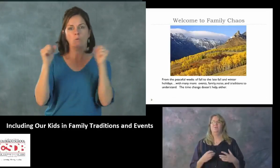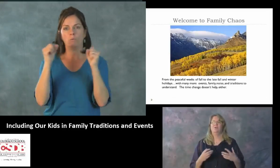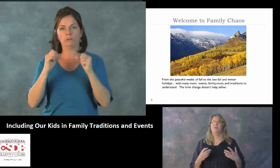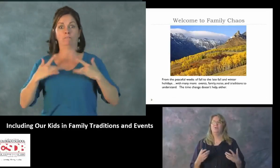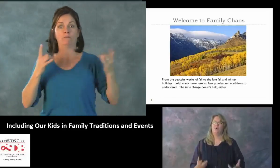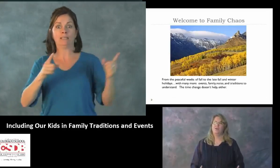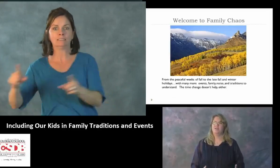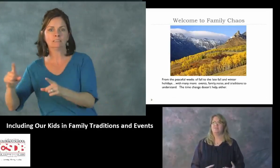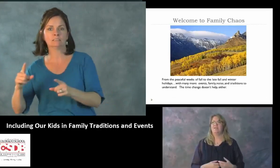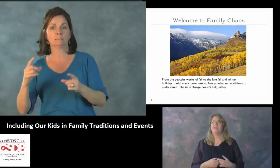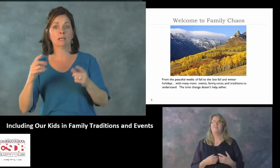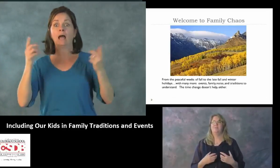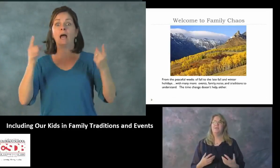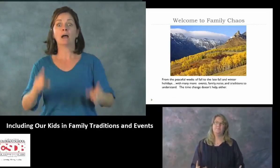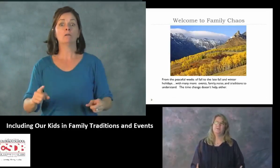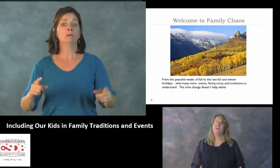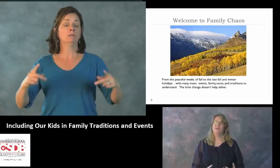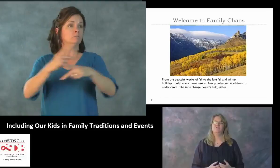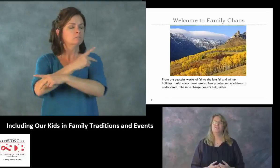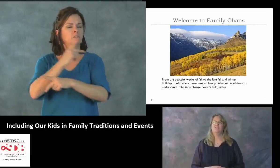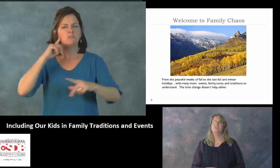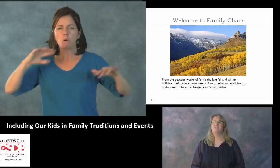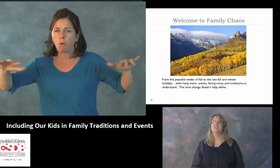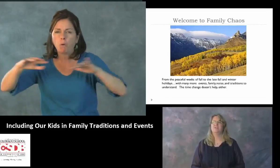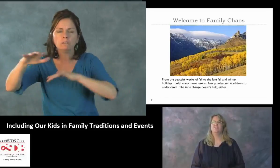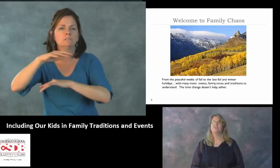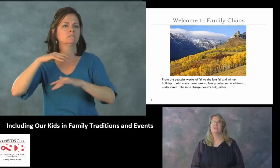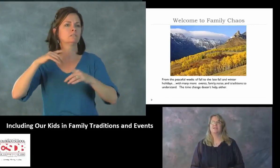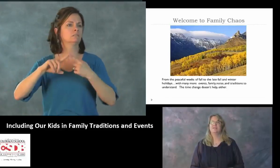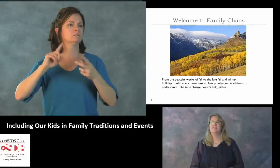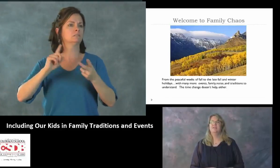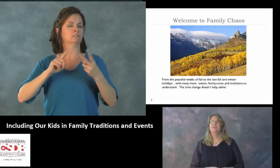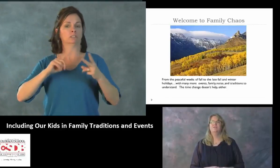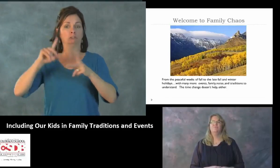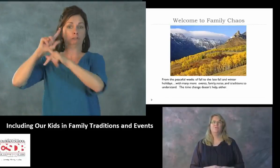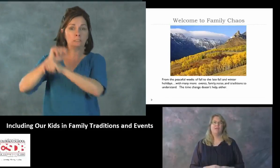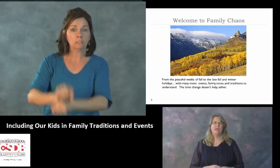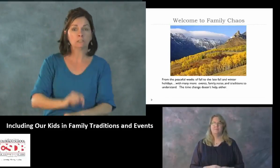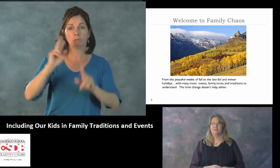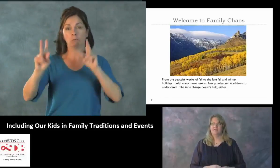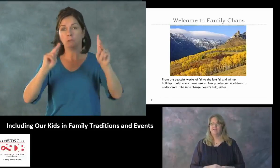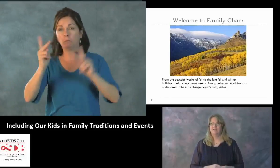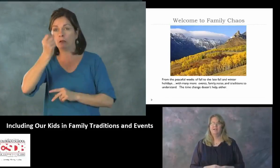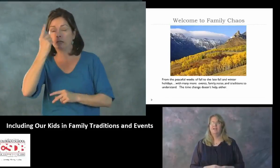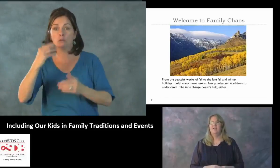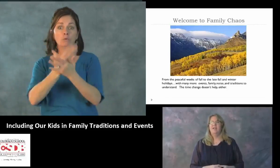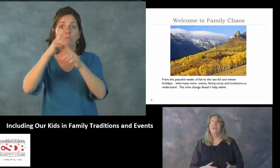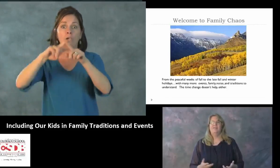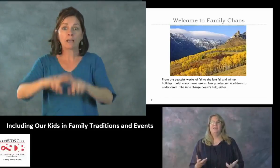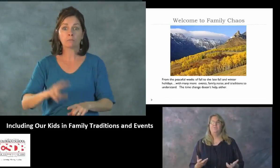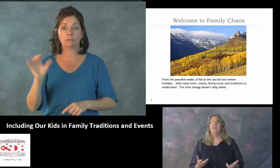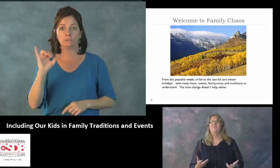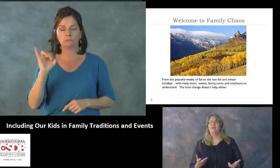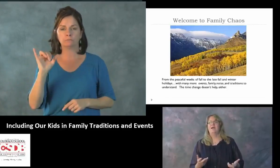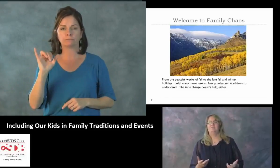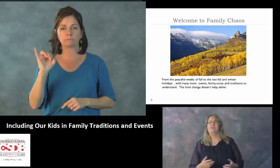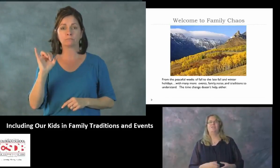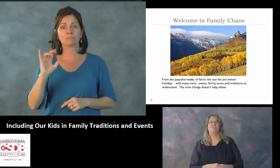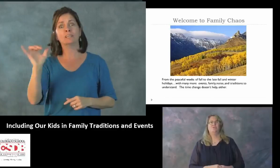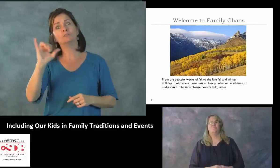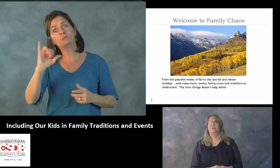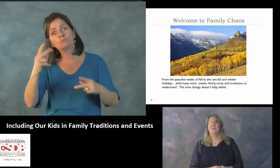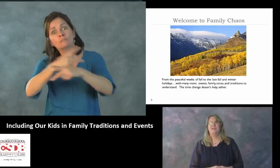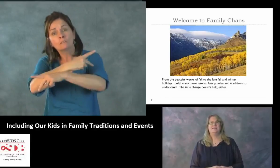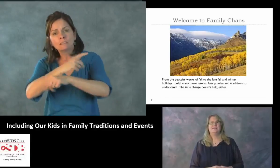the more noise and people and traditions to understand, new vocabulary. And then we have the time